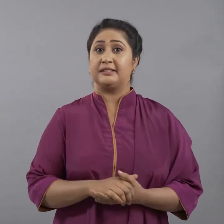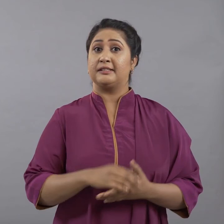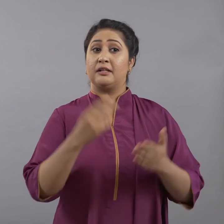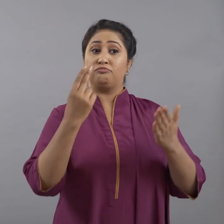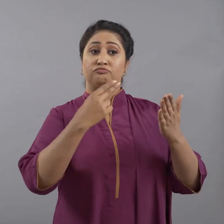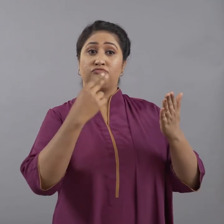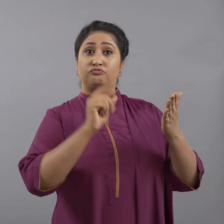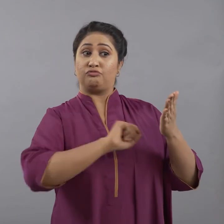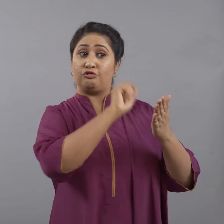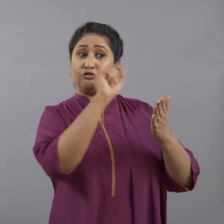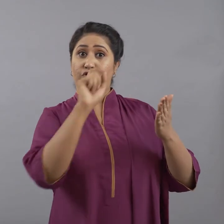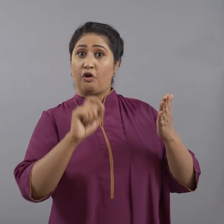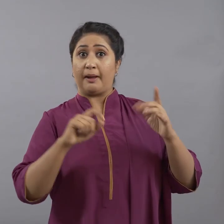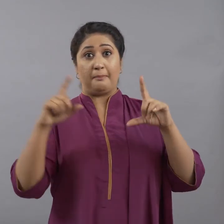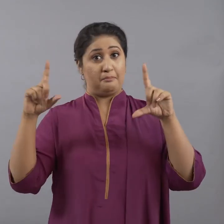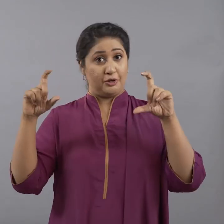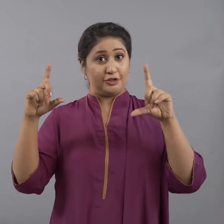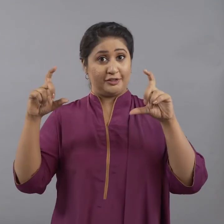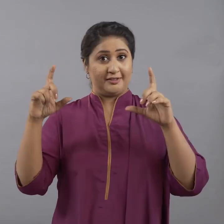Drawing pictures.